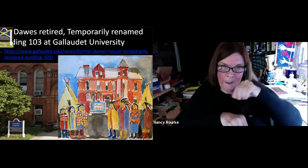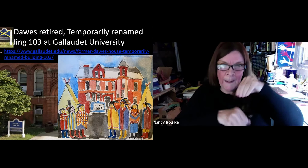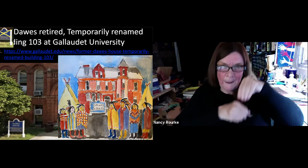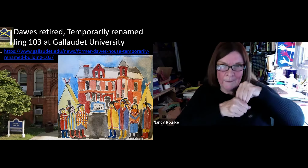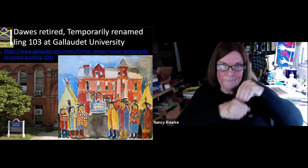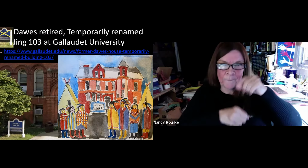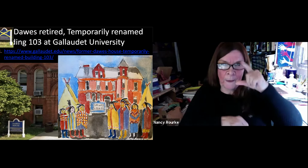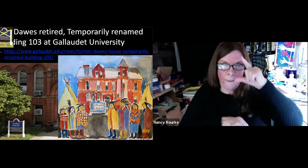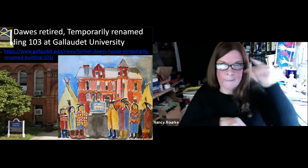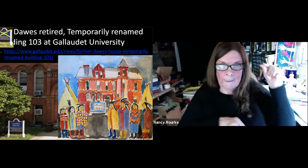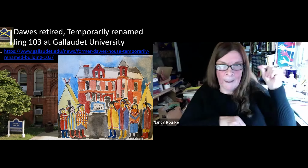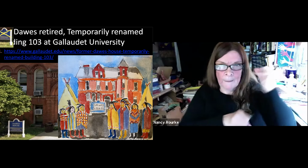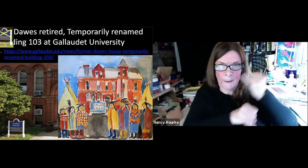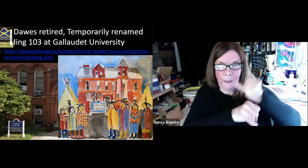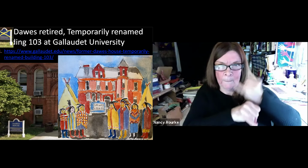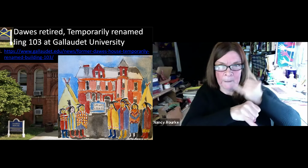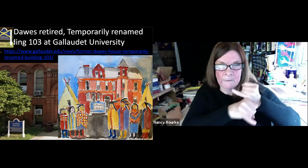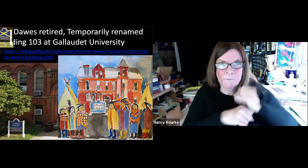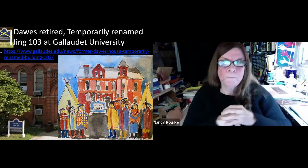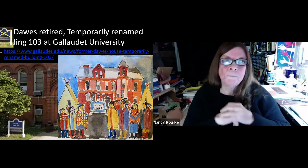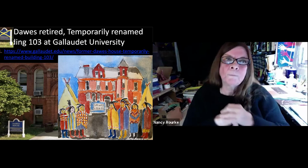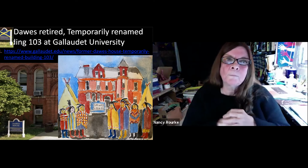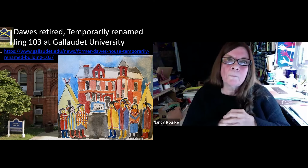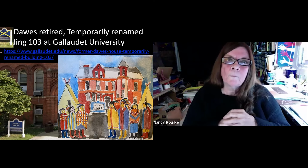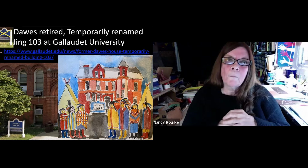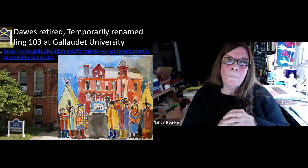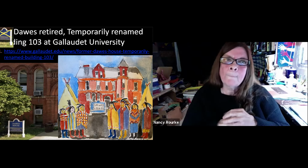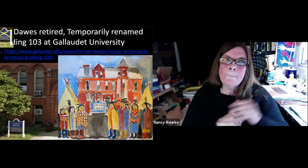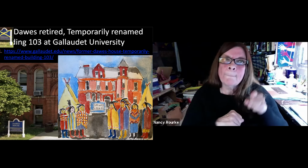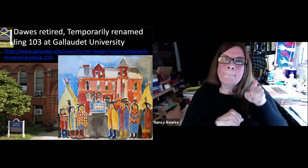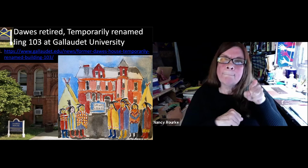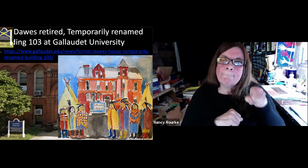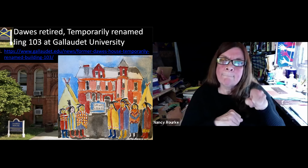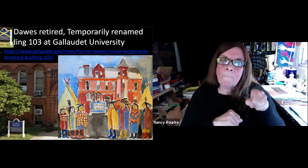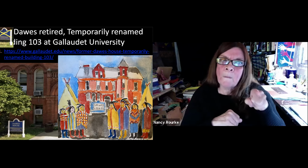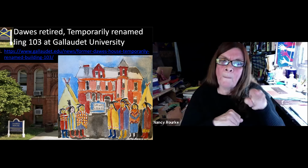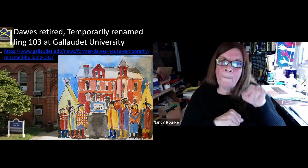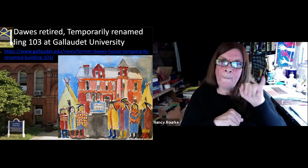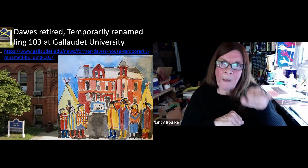Dawes House. Which is located at Gallaudet University.